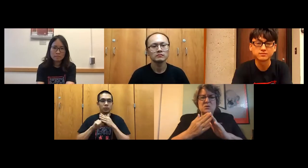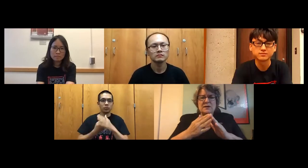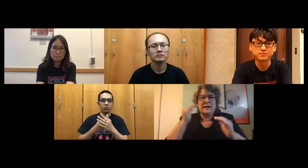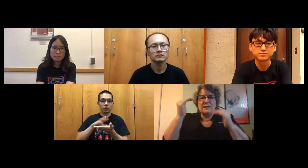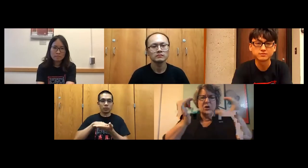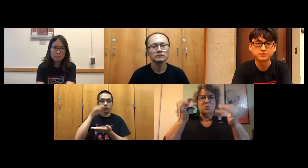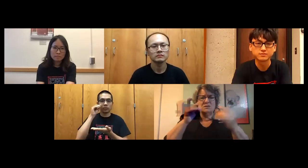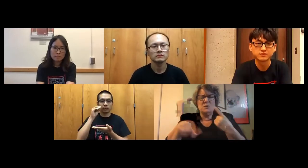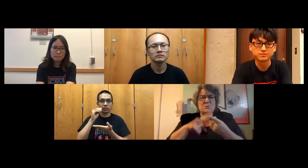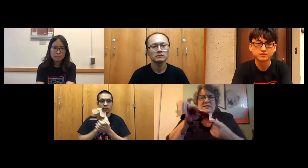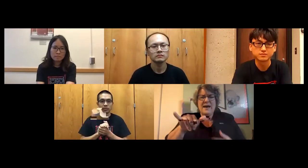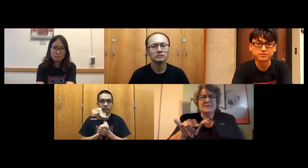community adults? When was that?